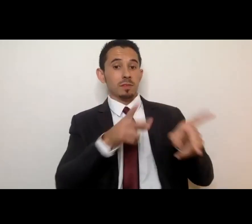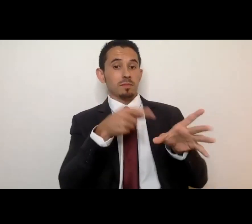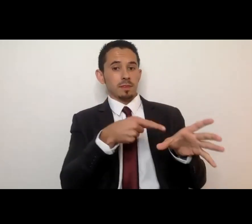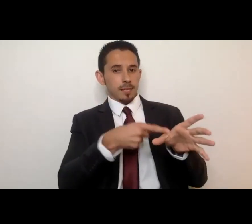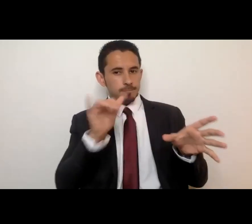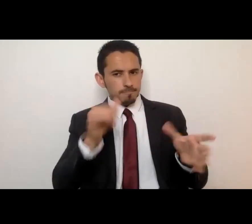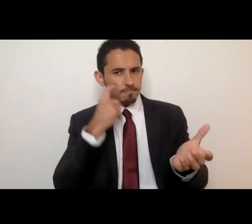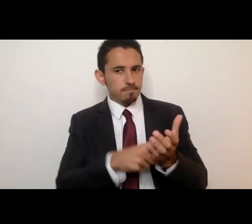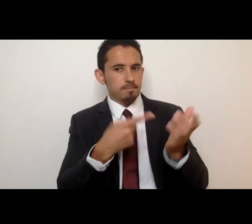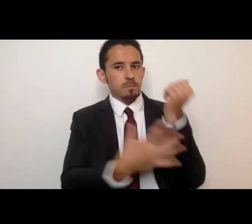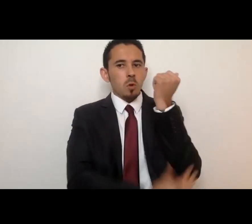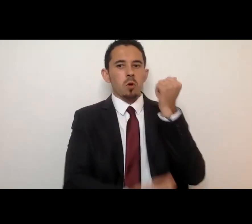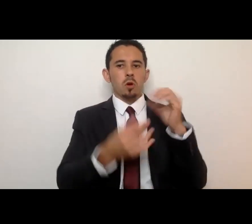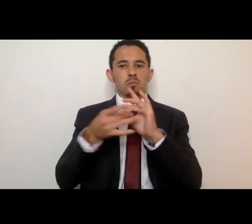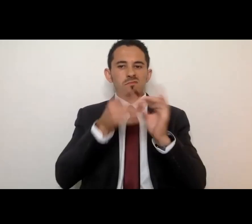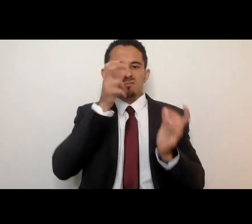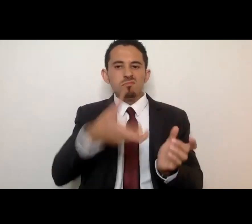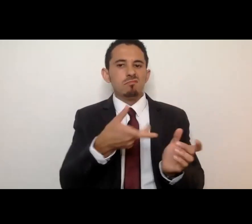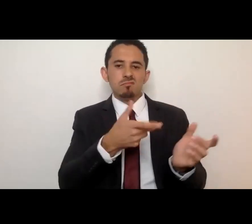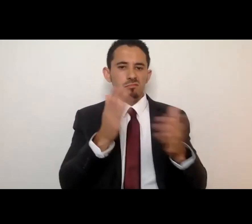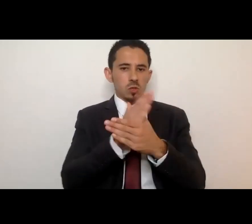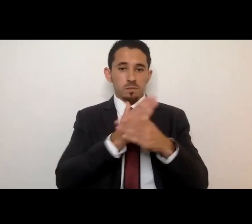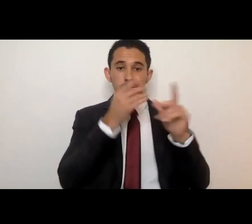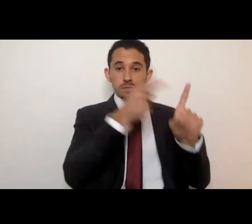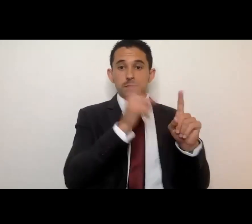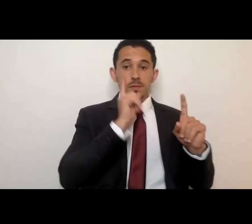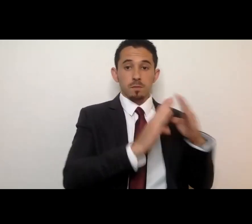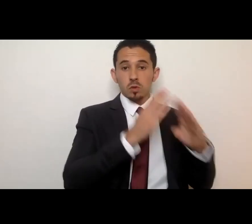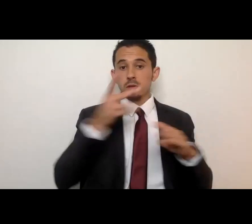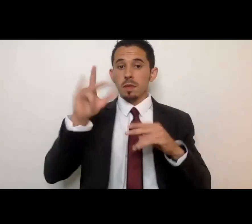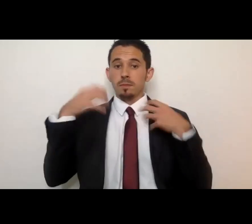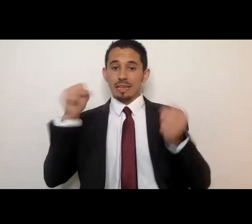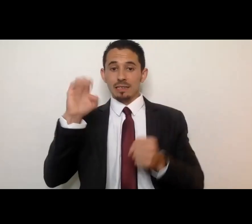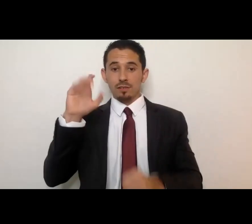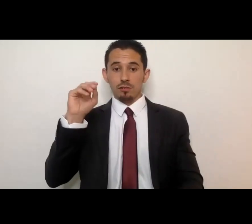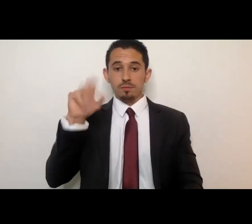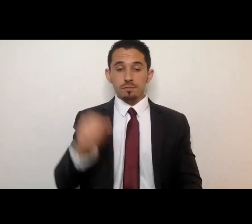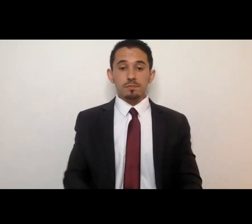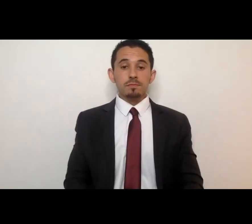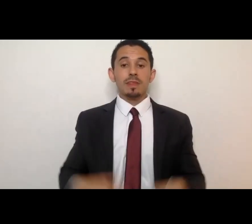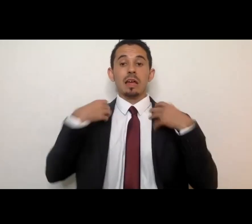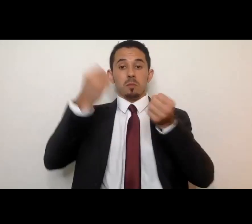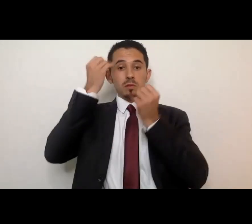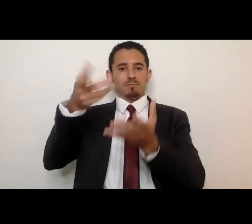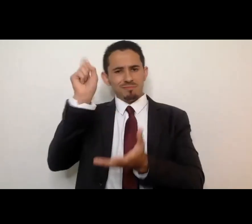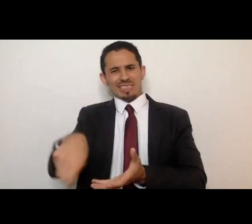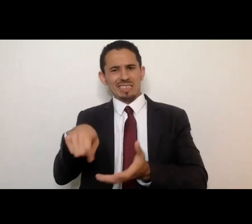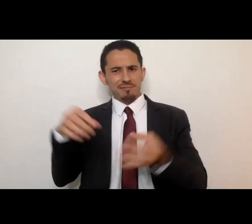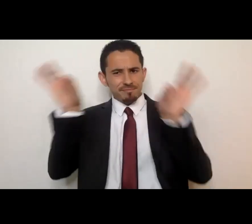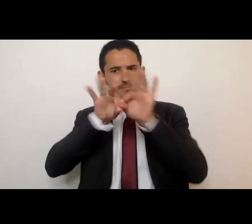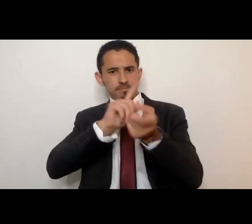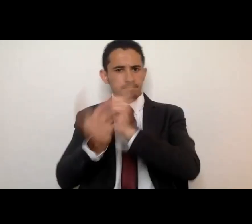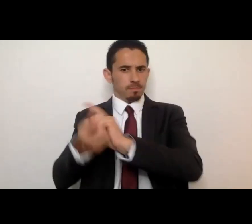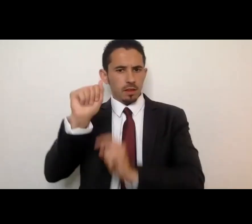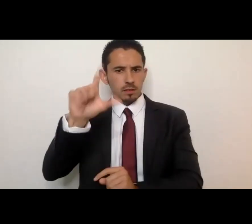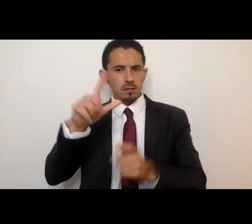And with preventative strategies for the deaf population, we see that there is a correlation with the deaf population and public health sectors and how there